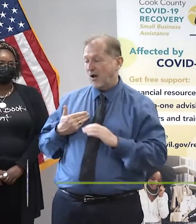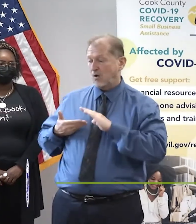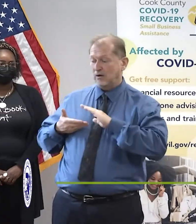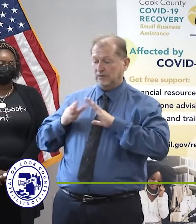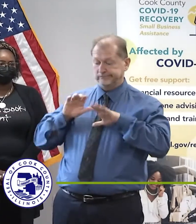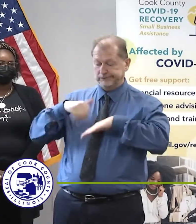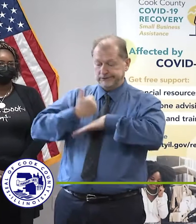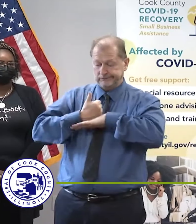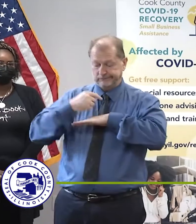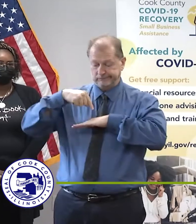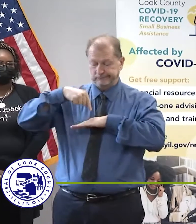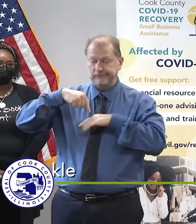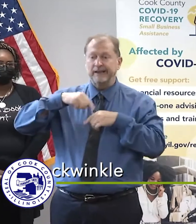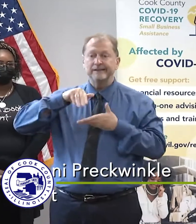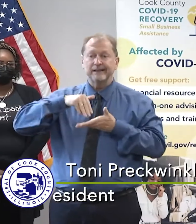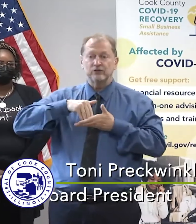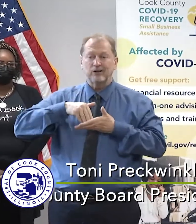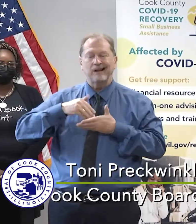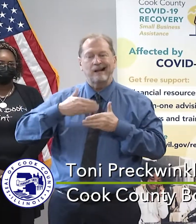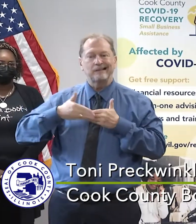technical assistance to